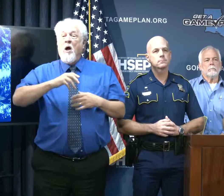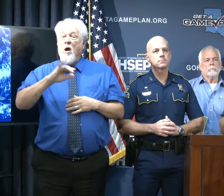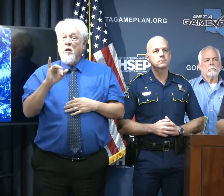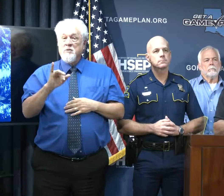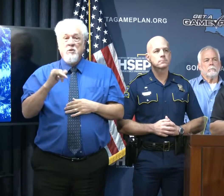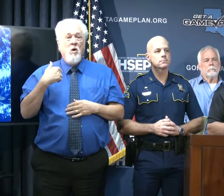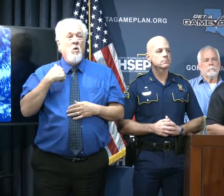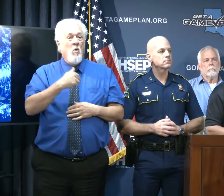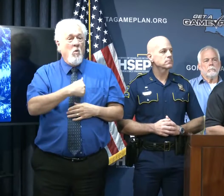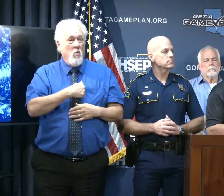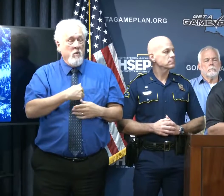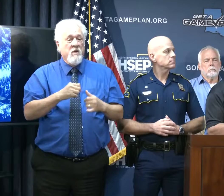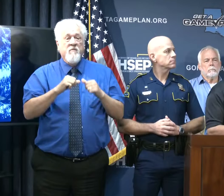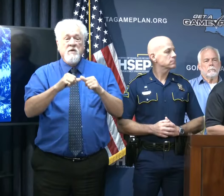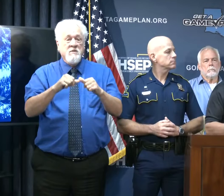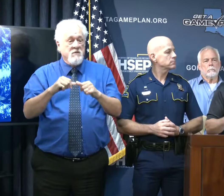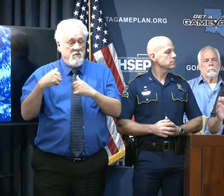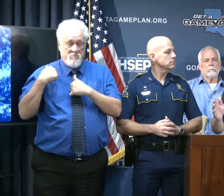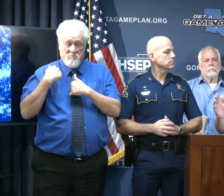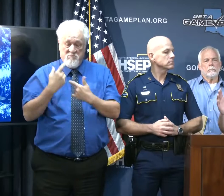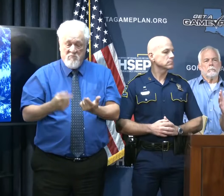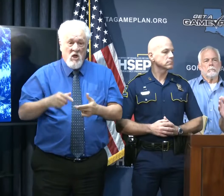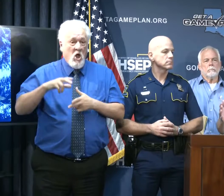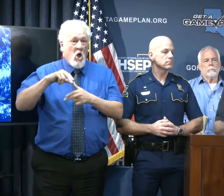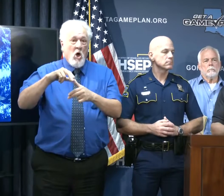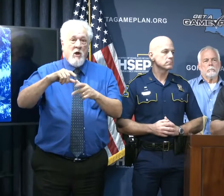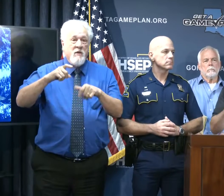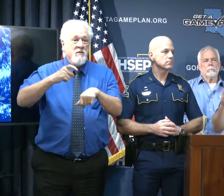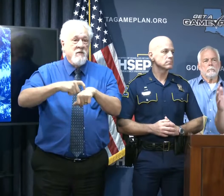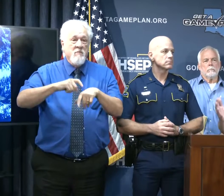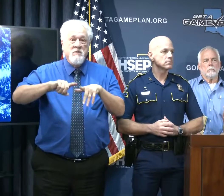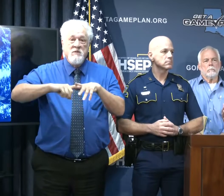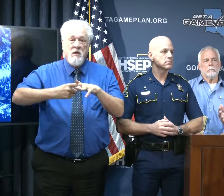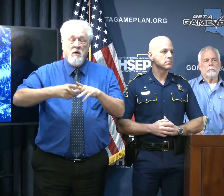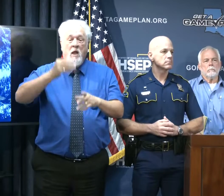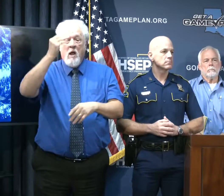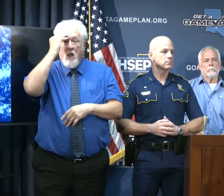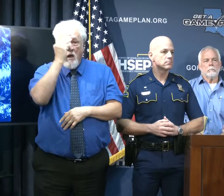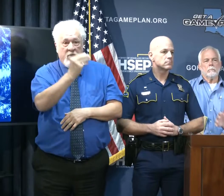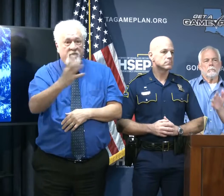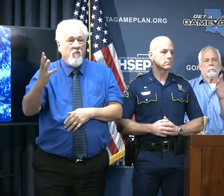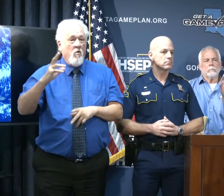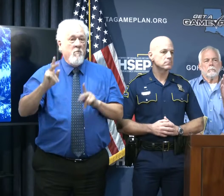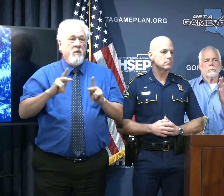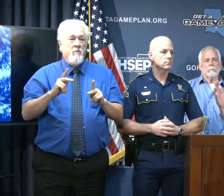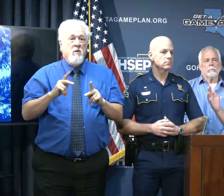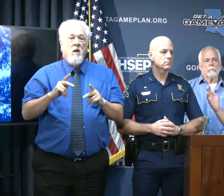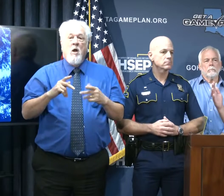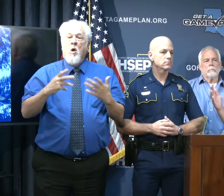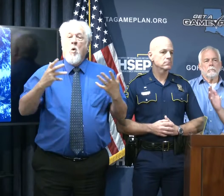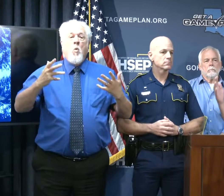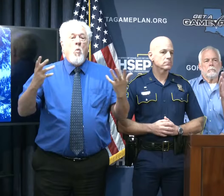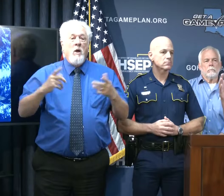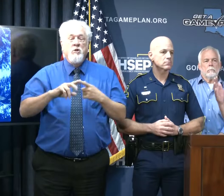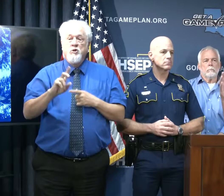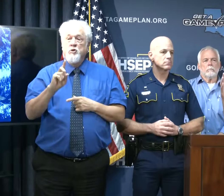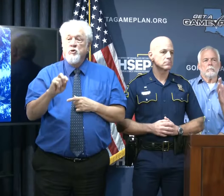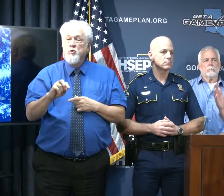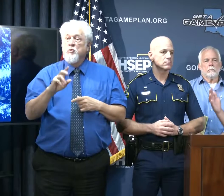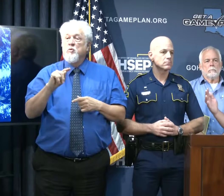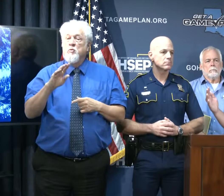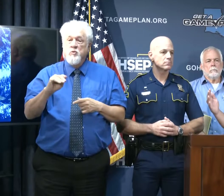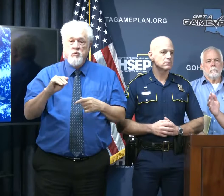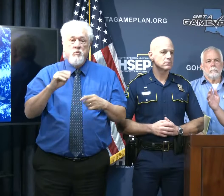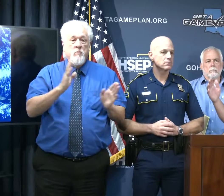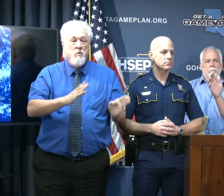addition, we have consistently, since hurricane season has began, informed our citizens in the state of what to do in order to